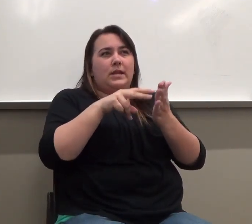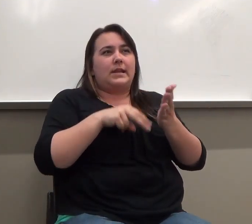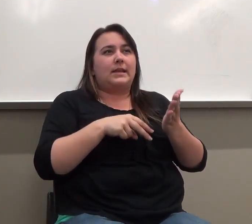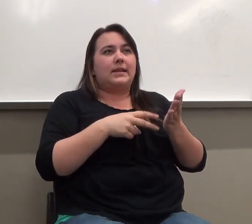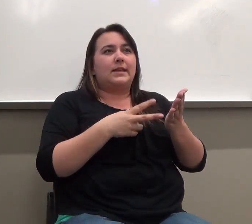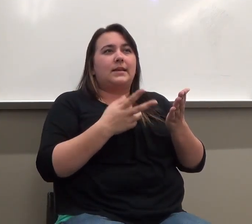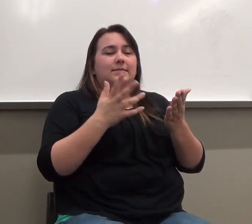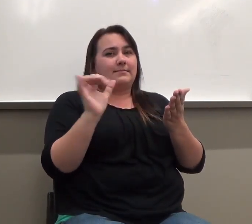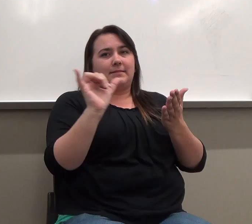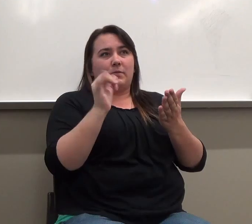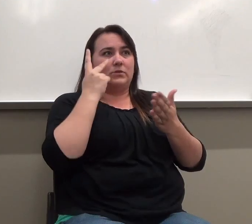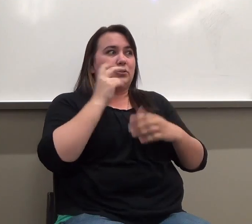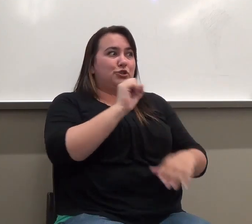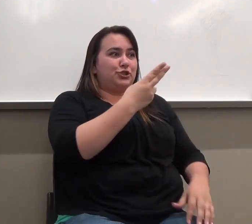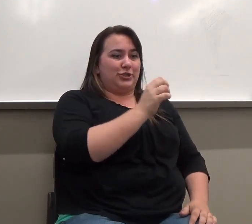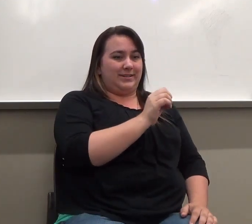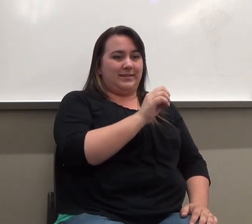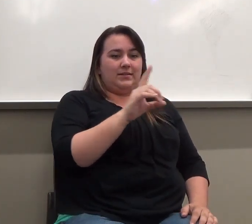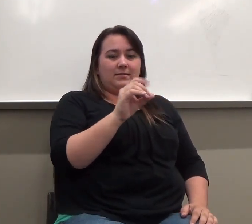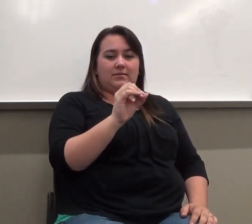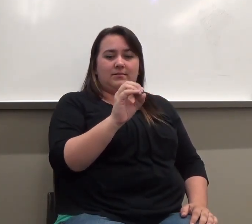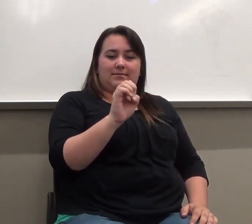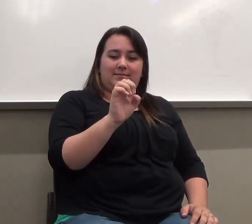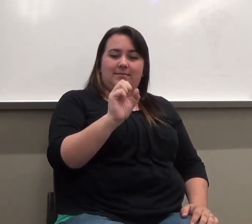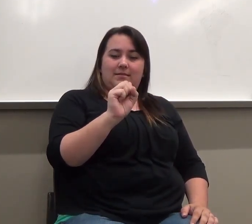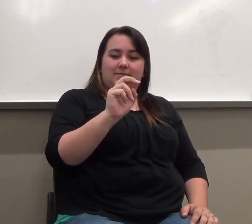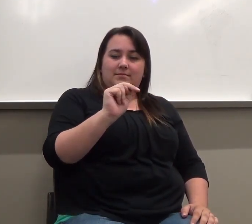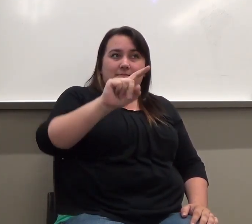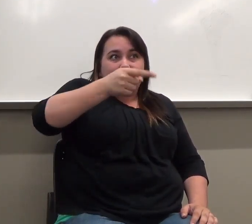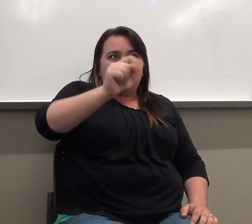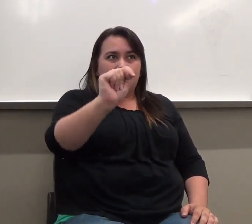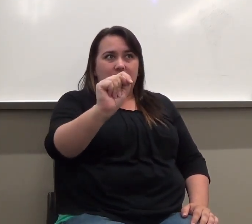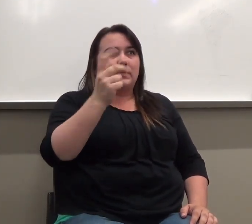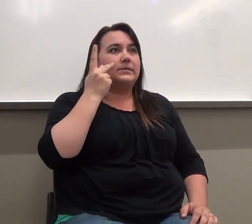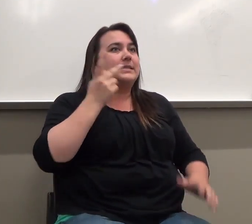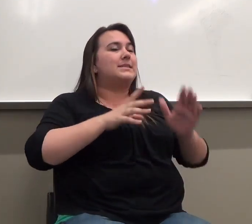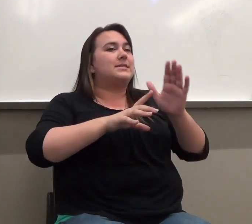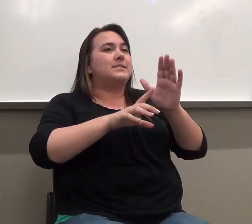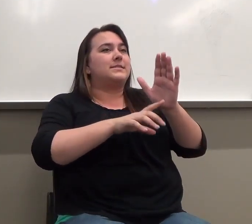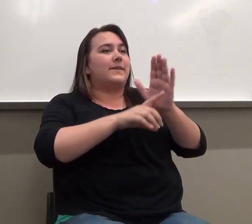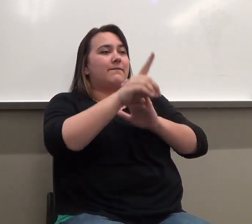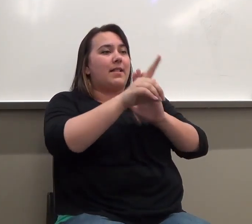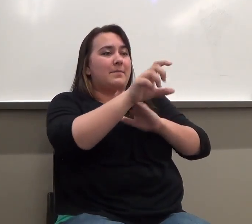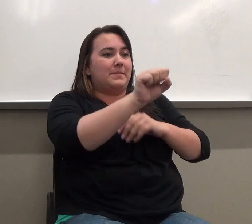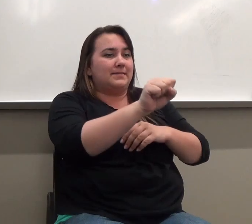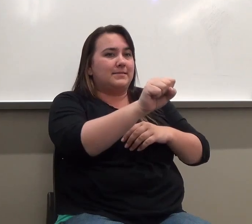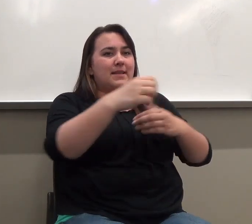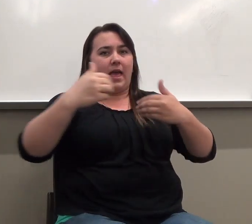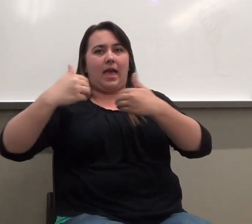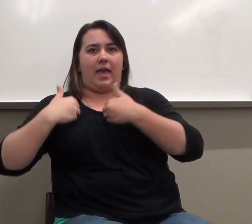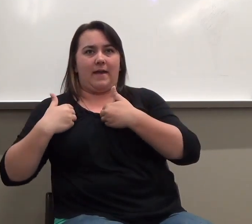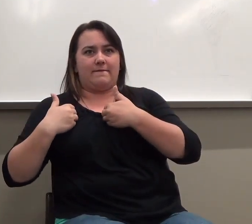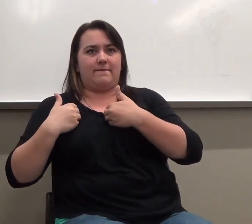is this, right? So here's what happens, and this is important to you guys for your